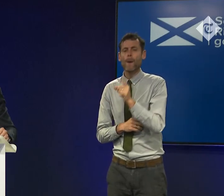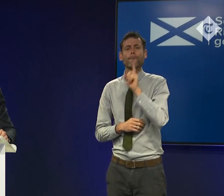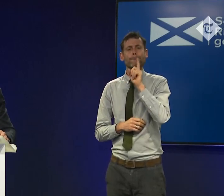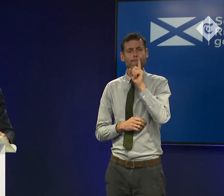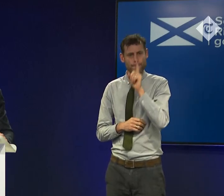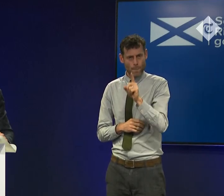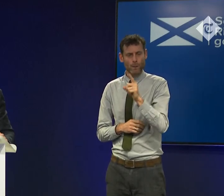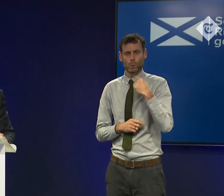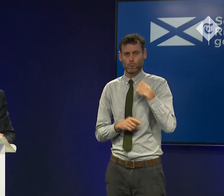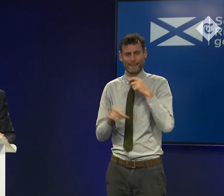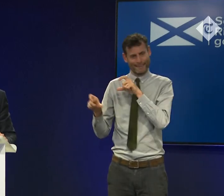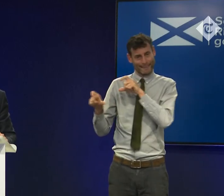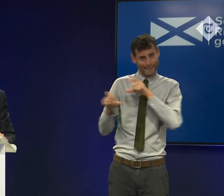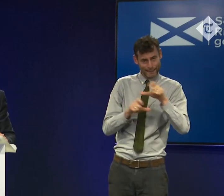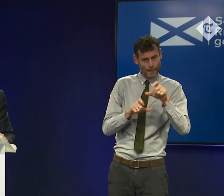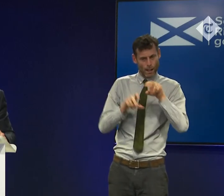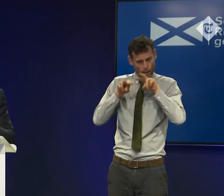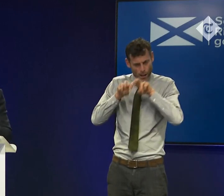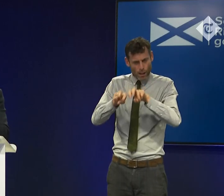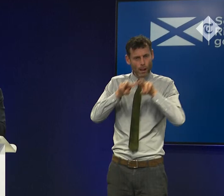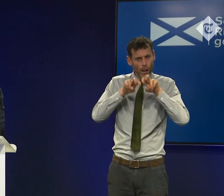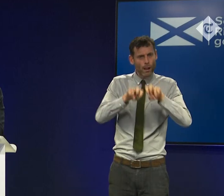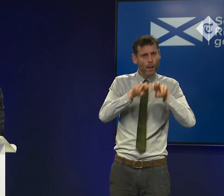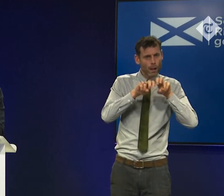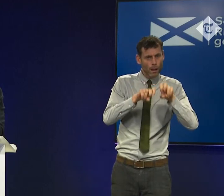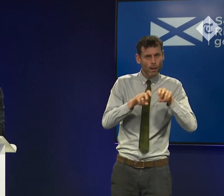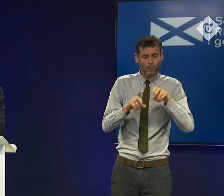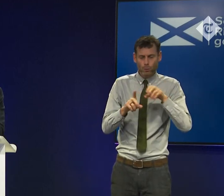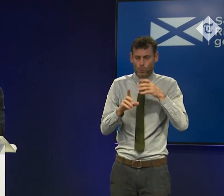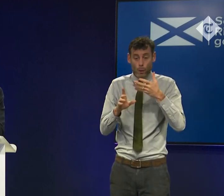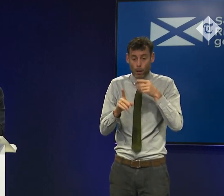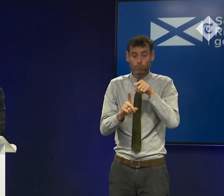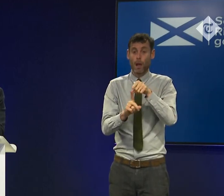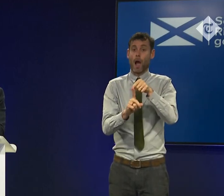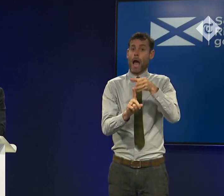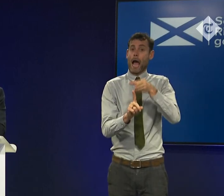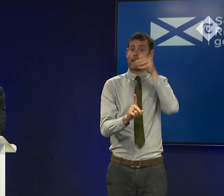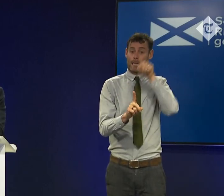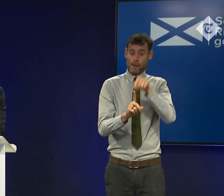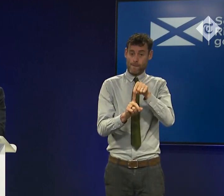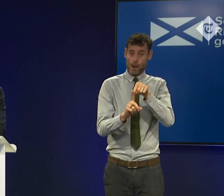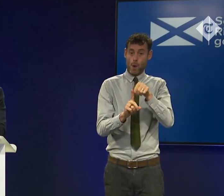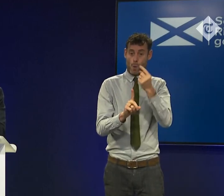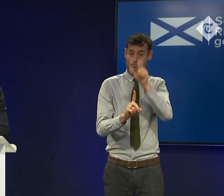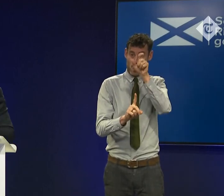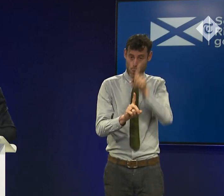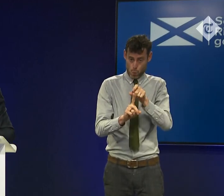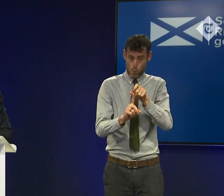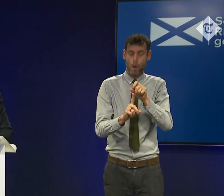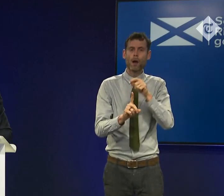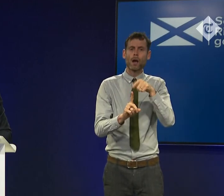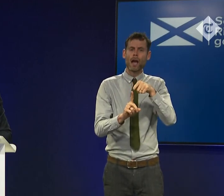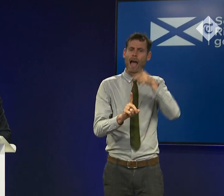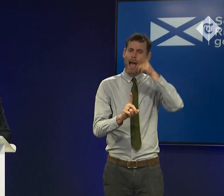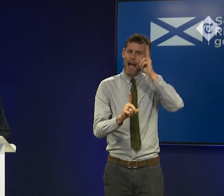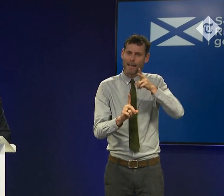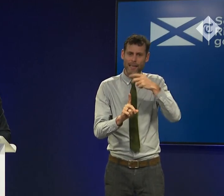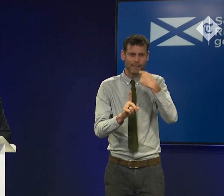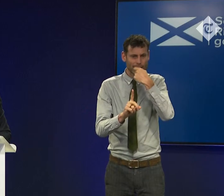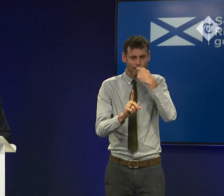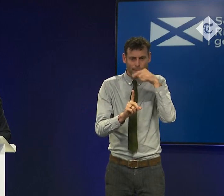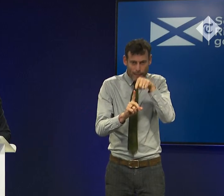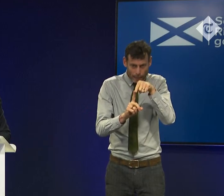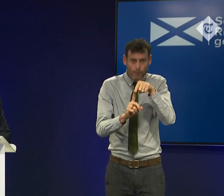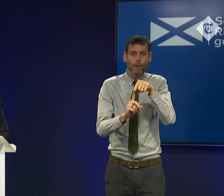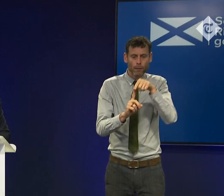contact tracing and make sure that we identify and isolate and retest anyone who's showing this